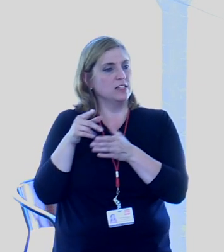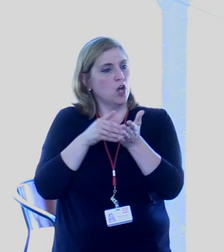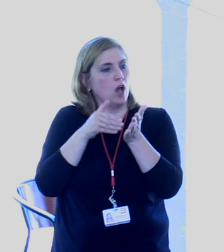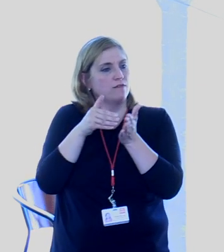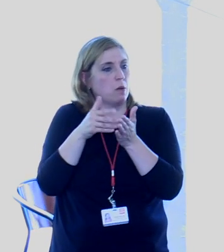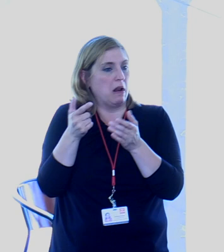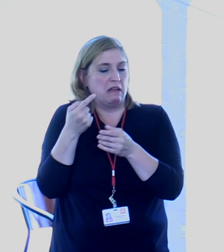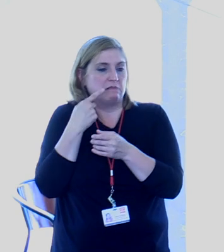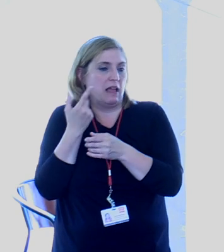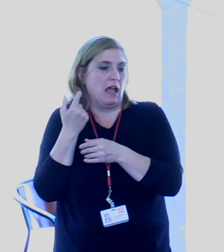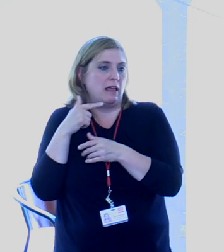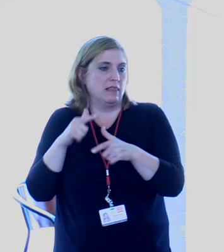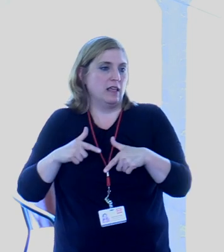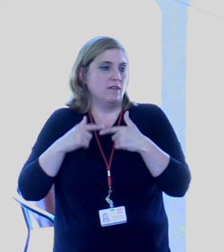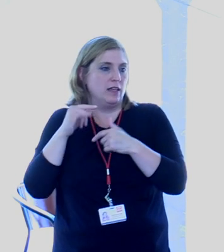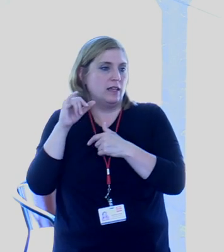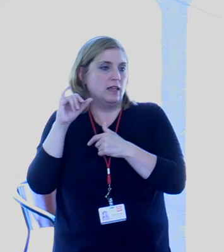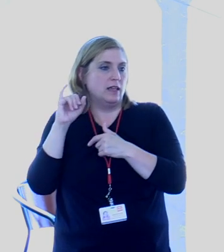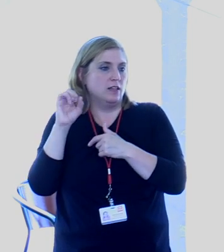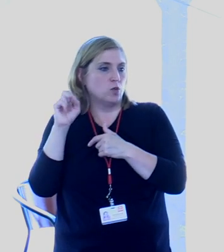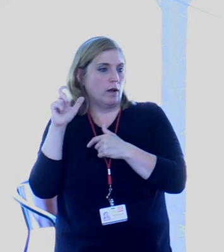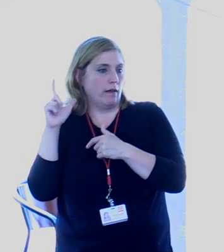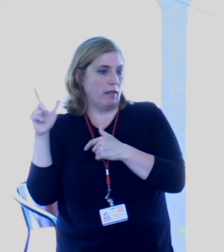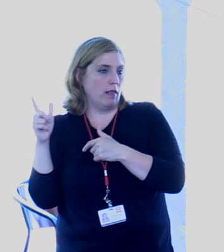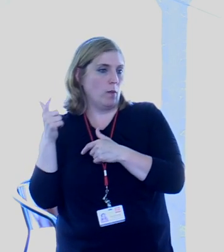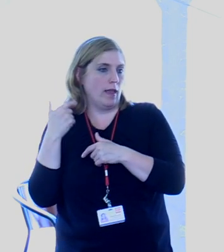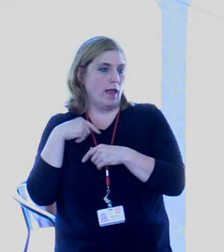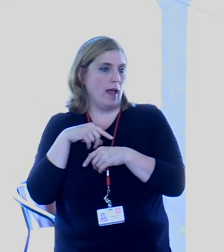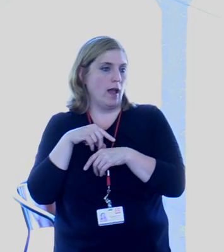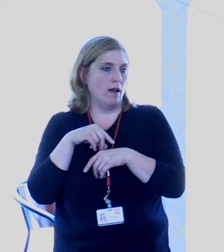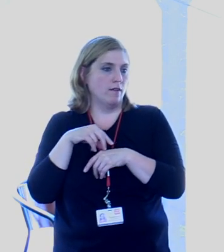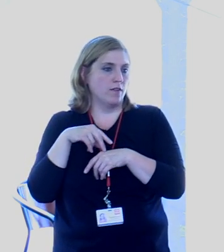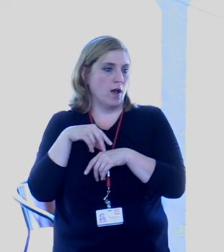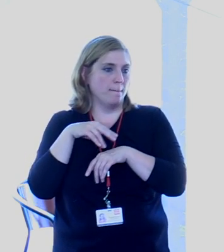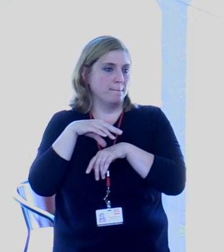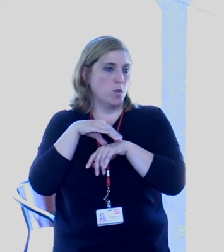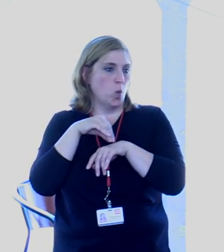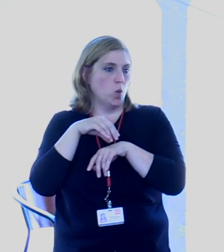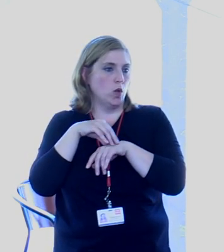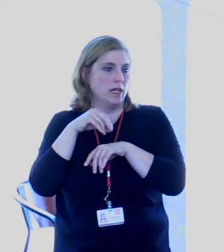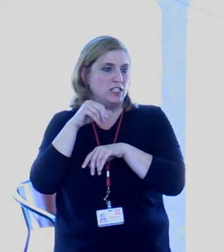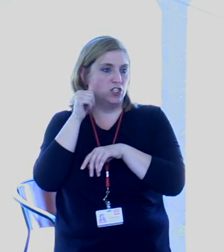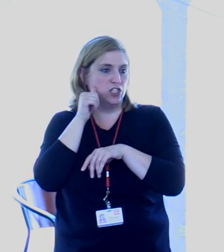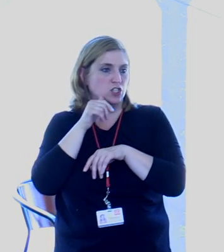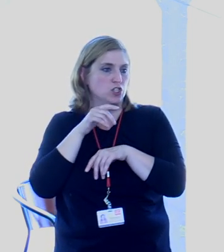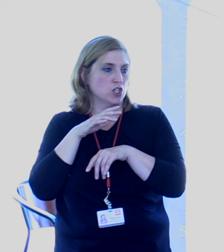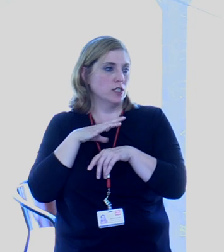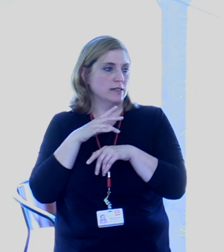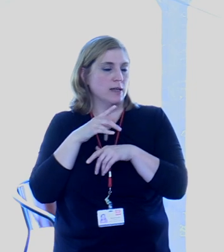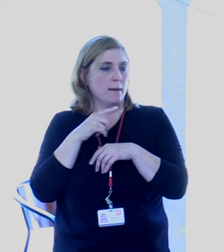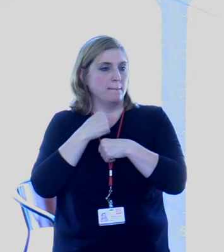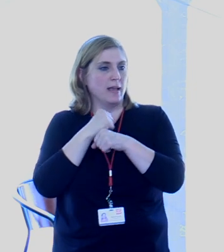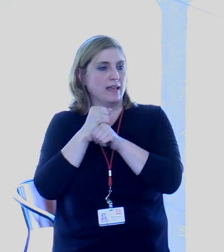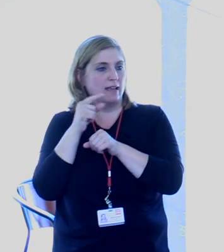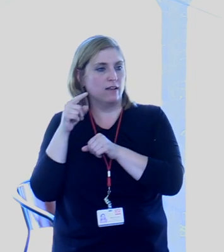what I pose. I live in Israel where we have Polish sisters cooking Palestinian food for Frenchmen,